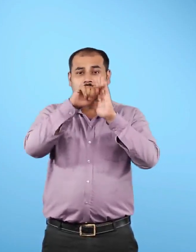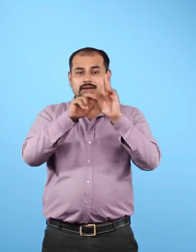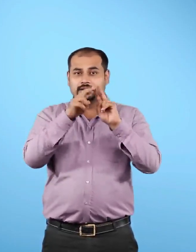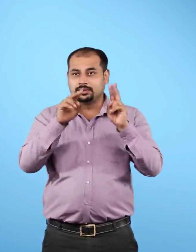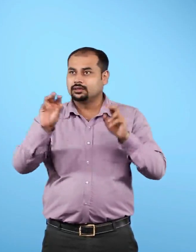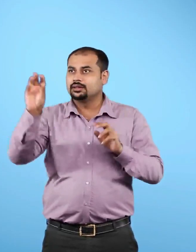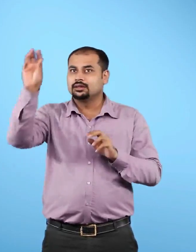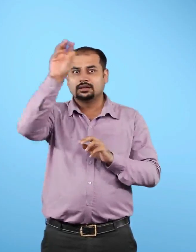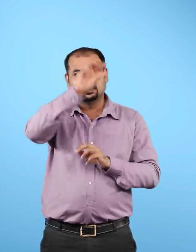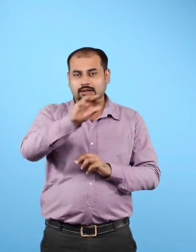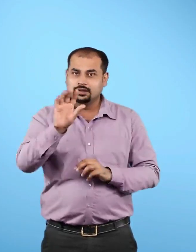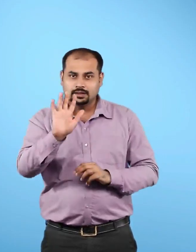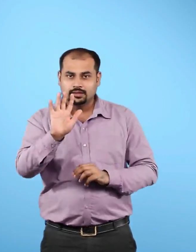their temperature readings.